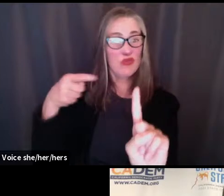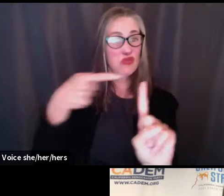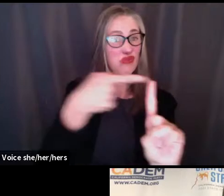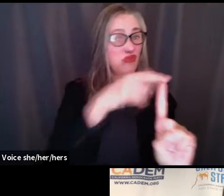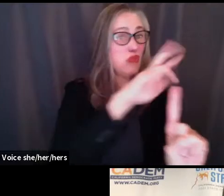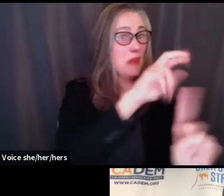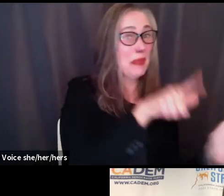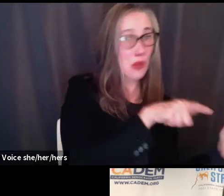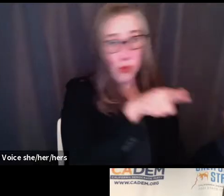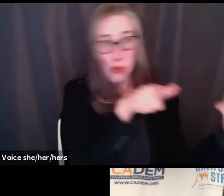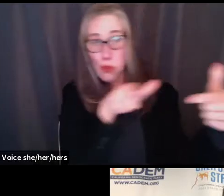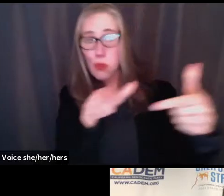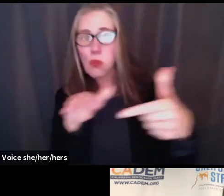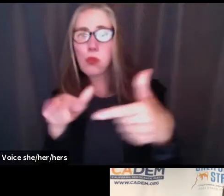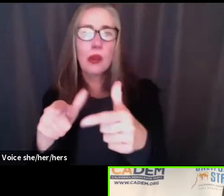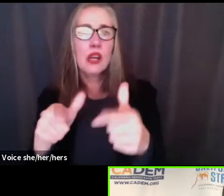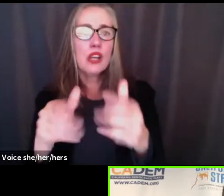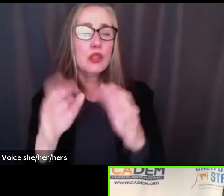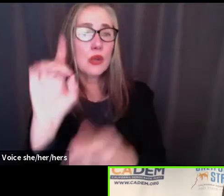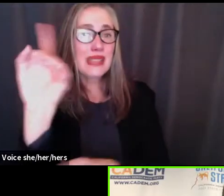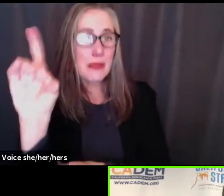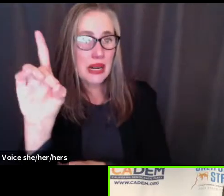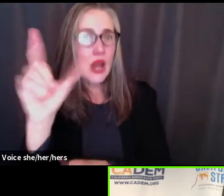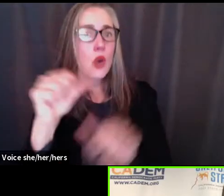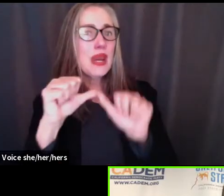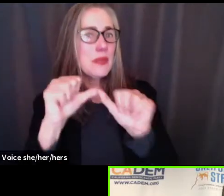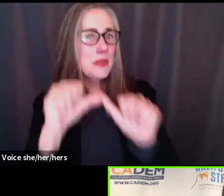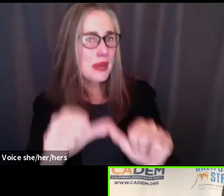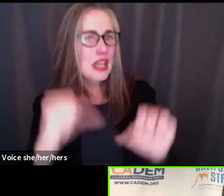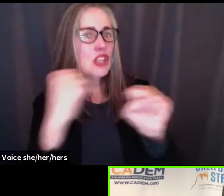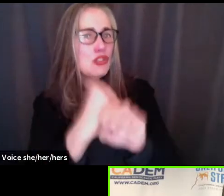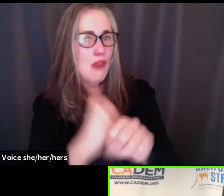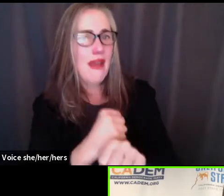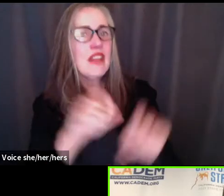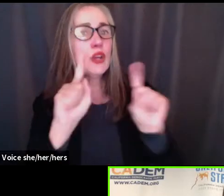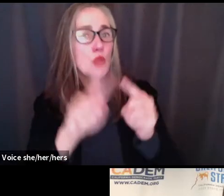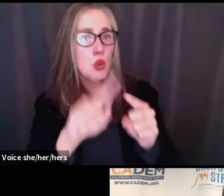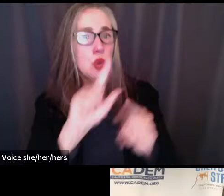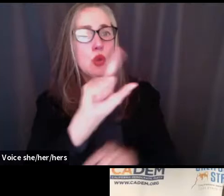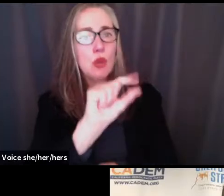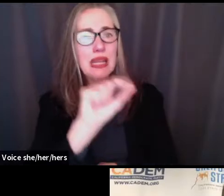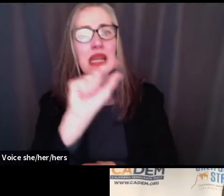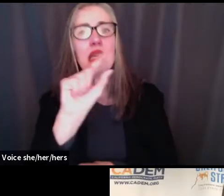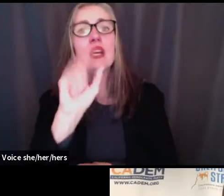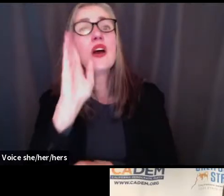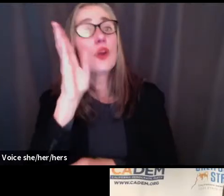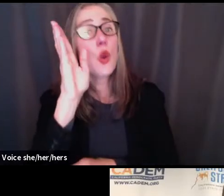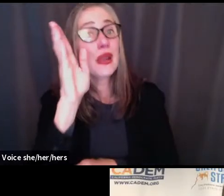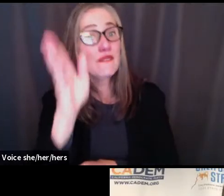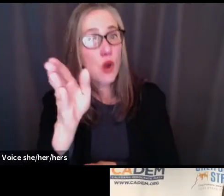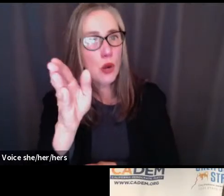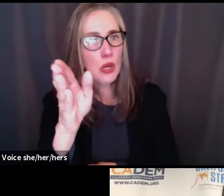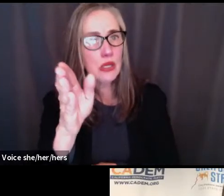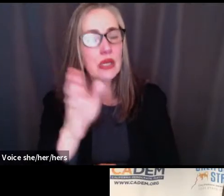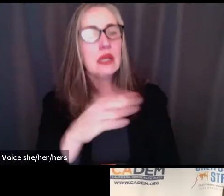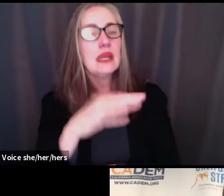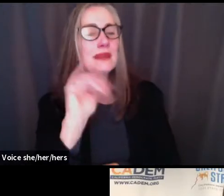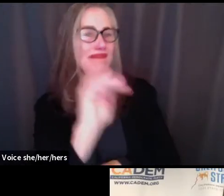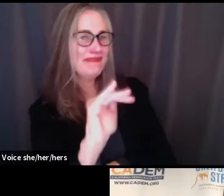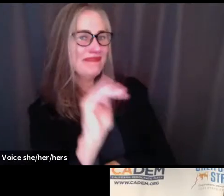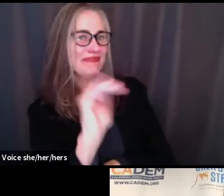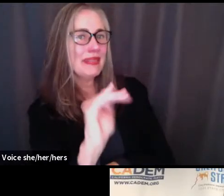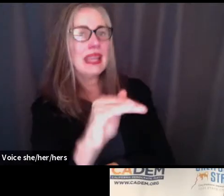can survive and thrive going to Alfalfa. 2020. Going forward, Mi- let California lead the